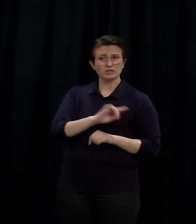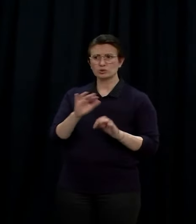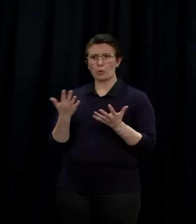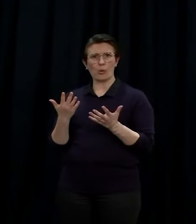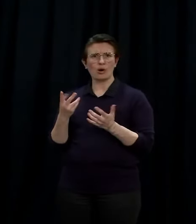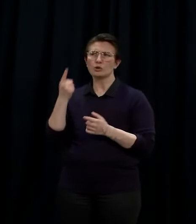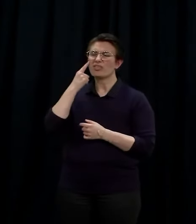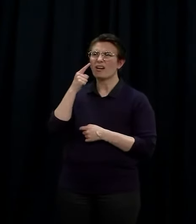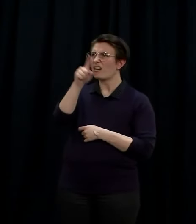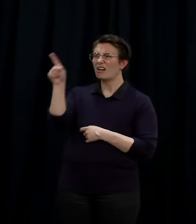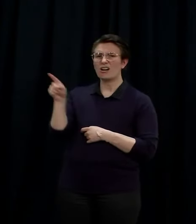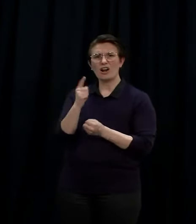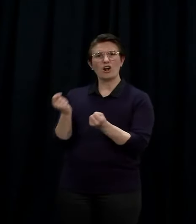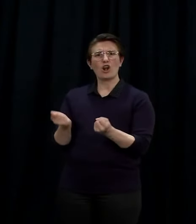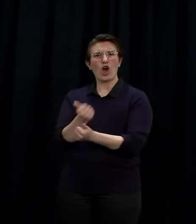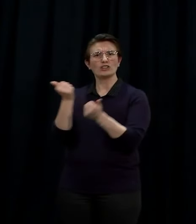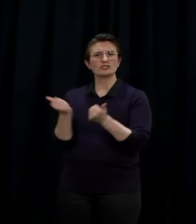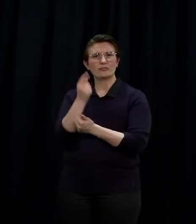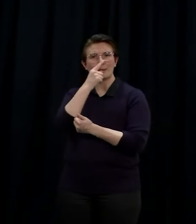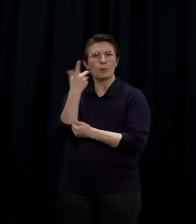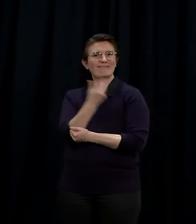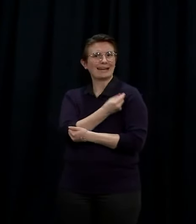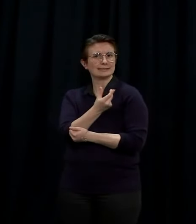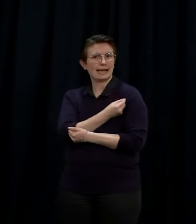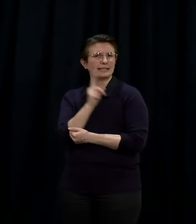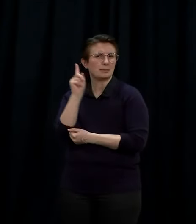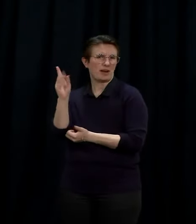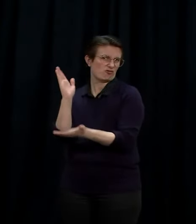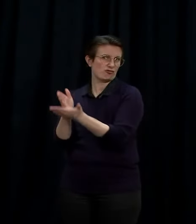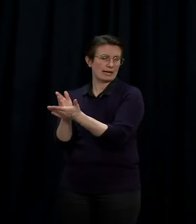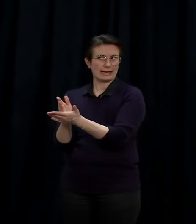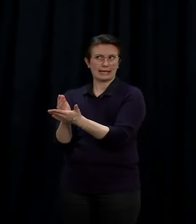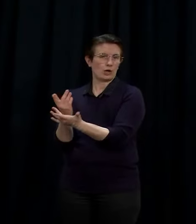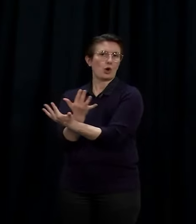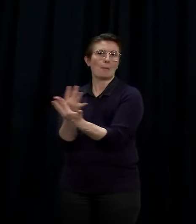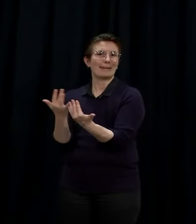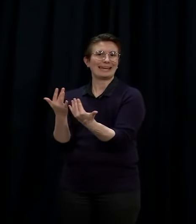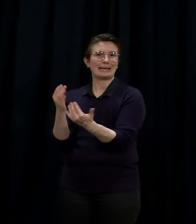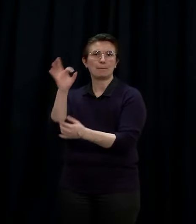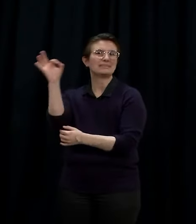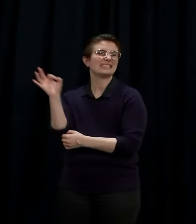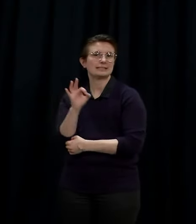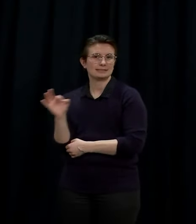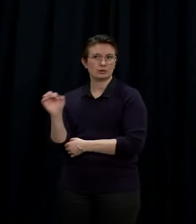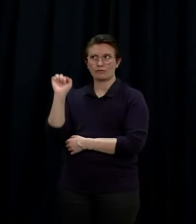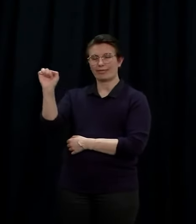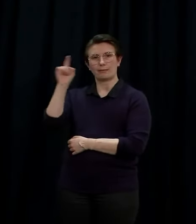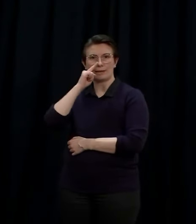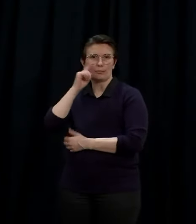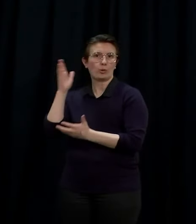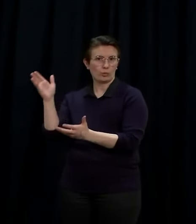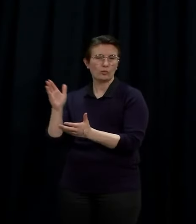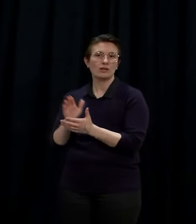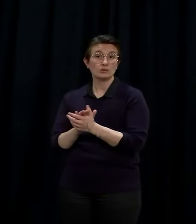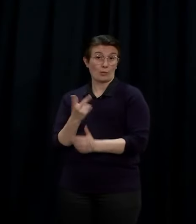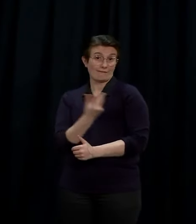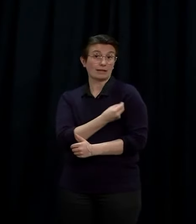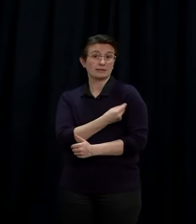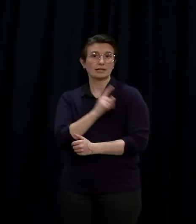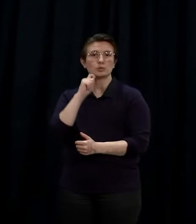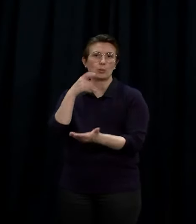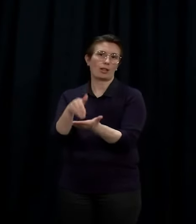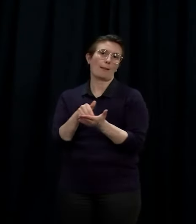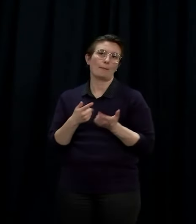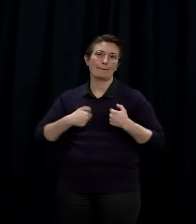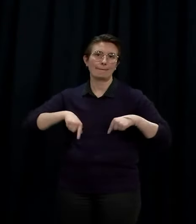a large number of people vaccinated. Jane? Is Northland facing another 2-week lockdown, getting